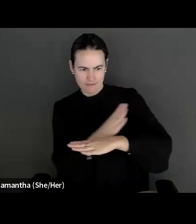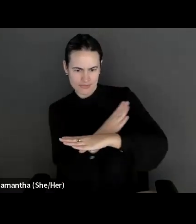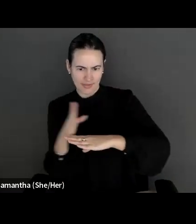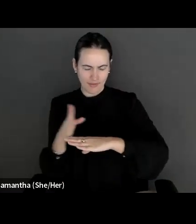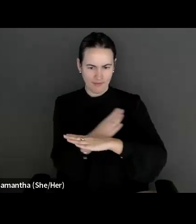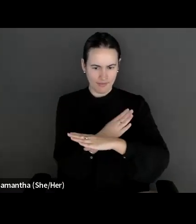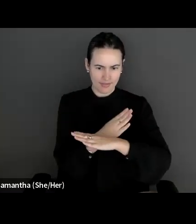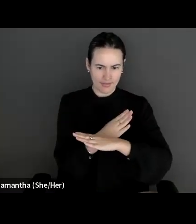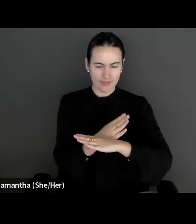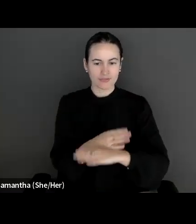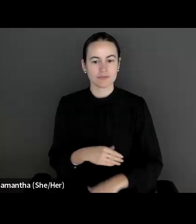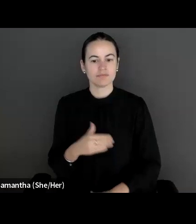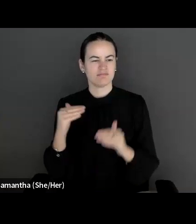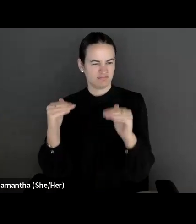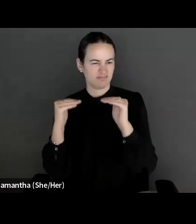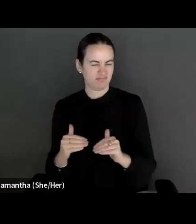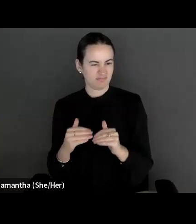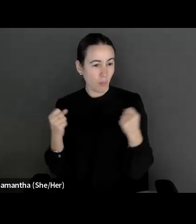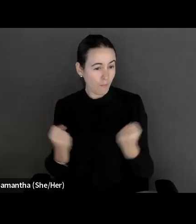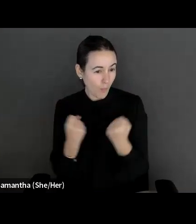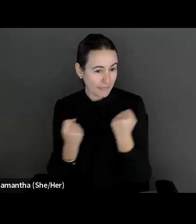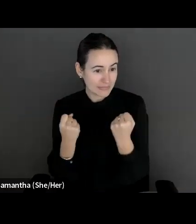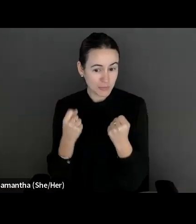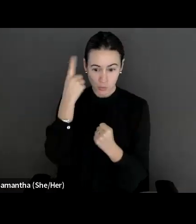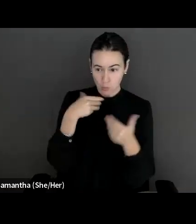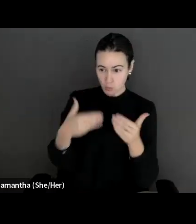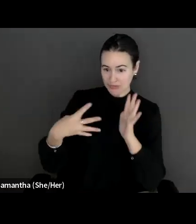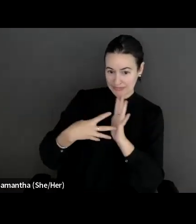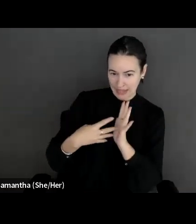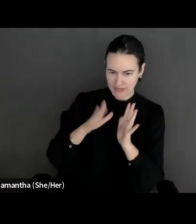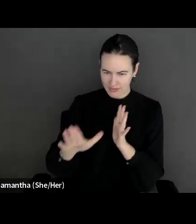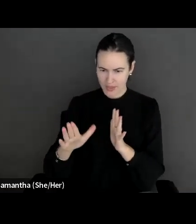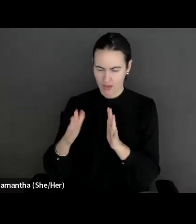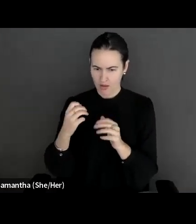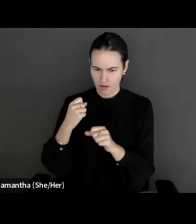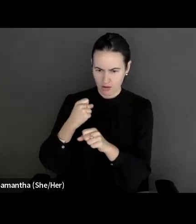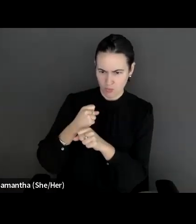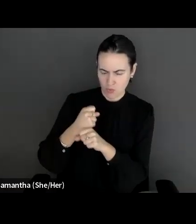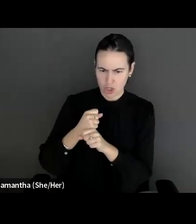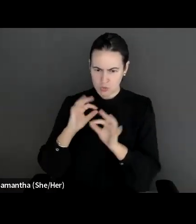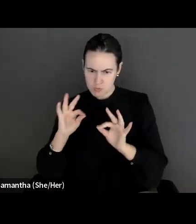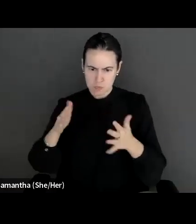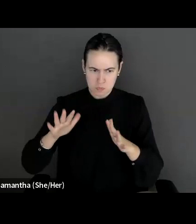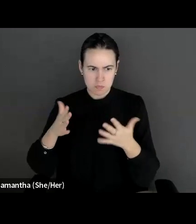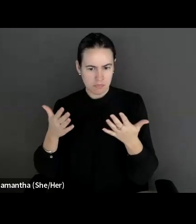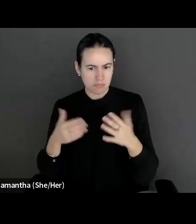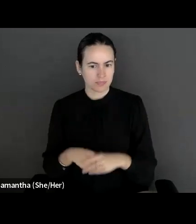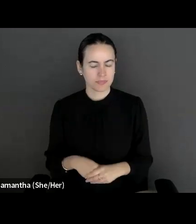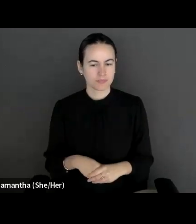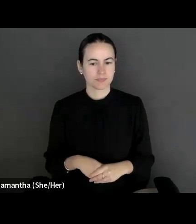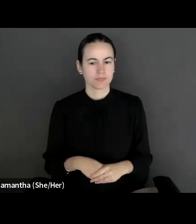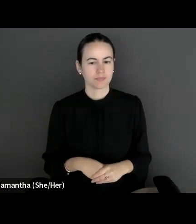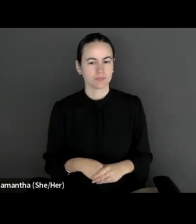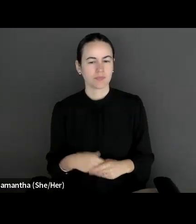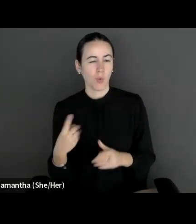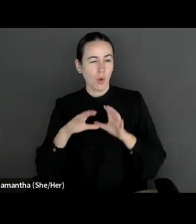performance samples from test takers. Another group that we grouped together was all related to